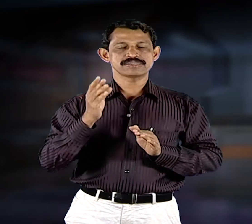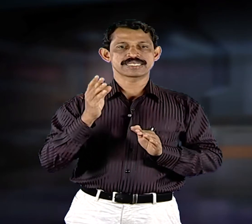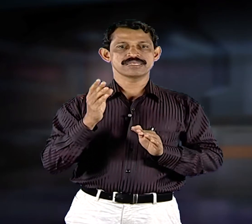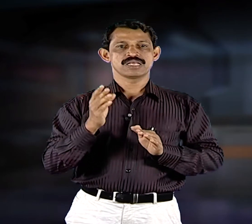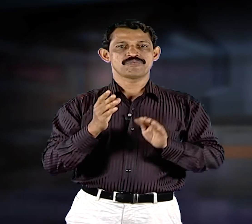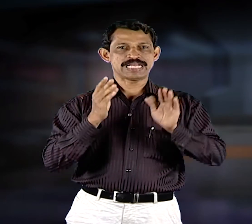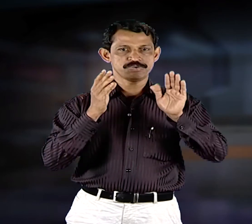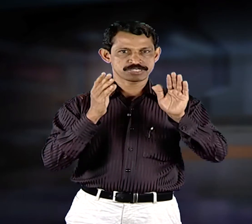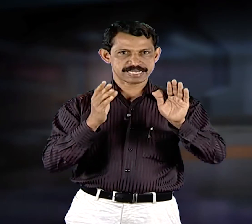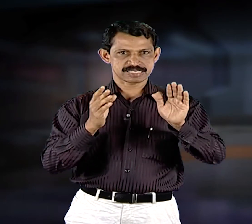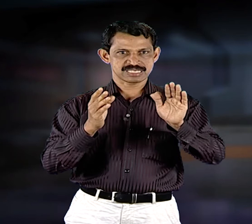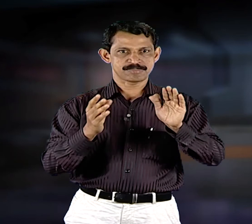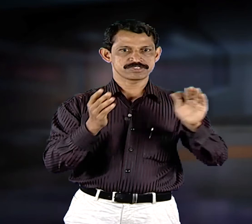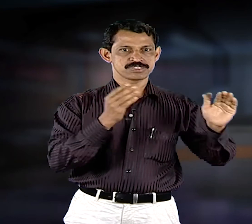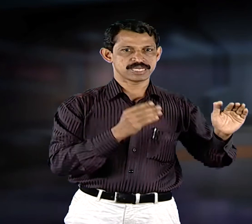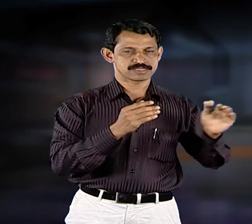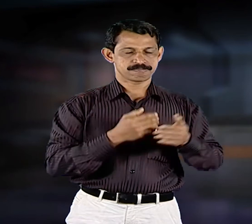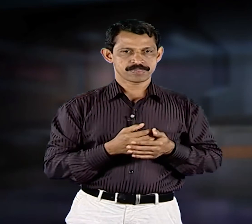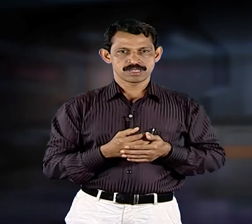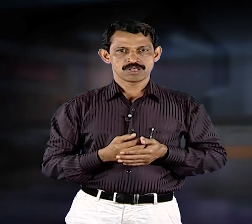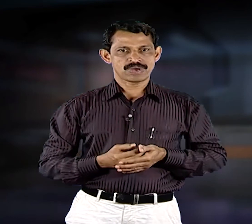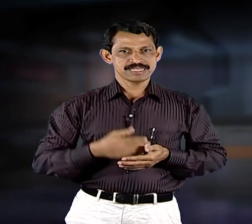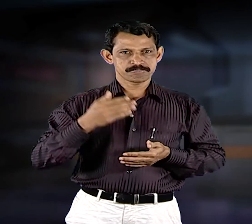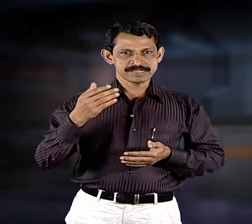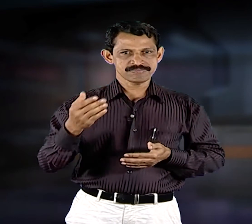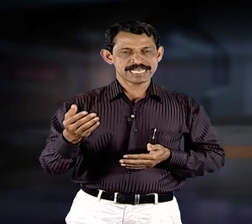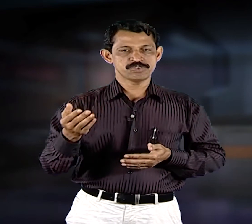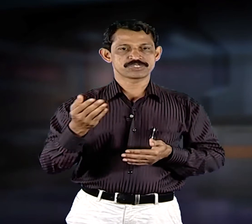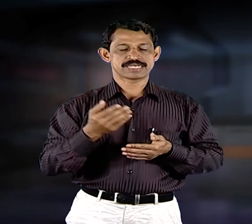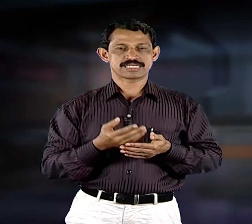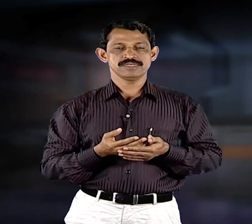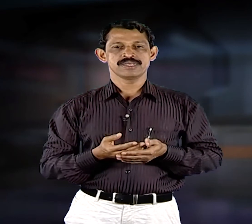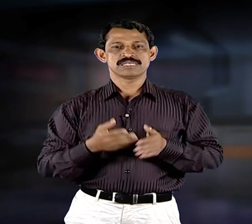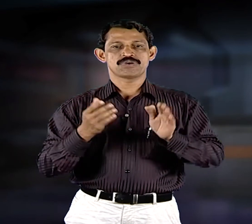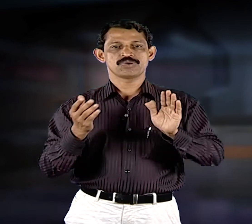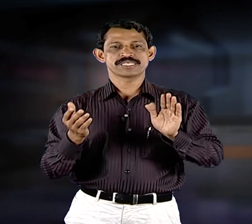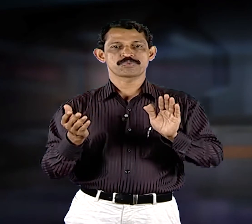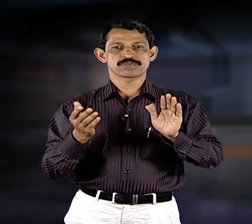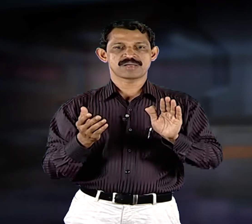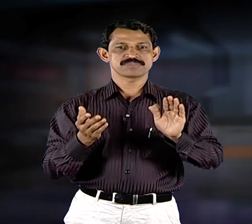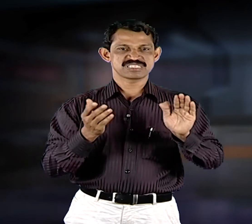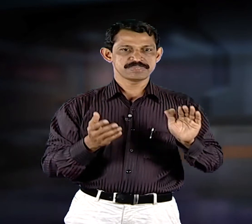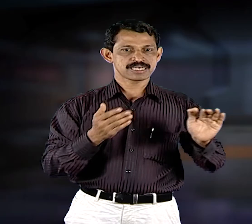imparting value education among the students. While imparting value education, the following programs must be